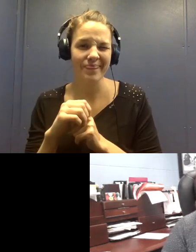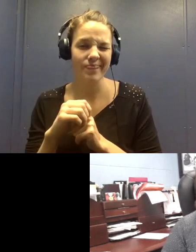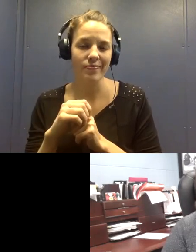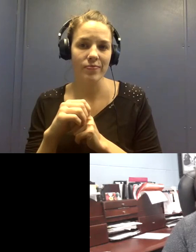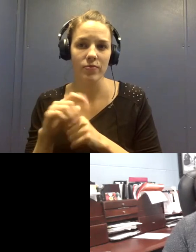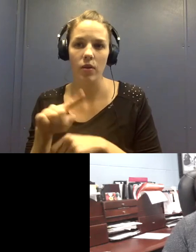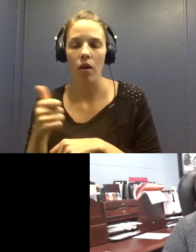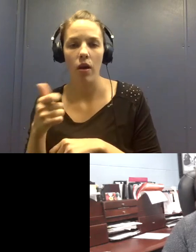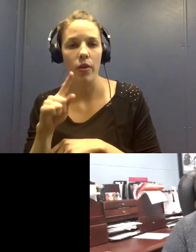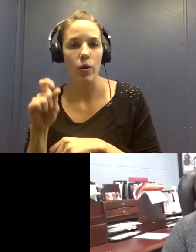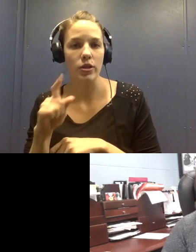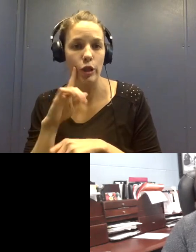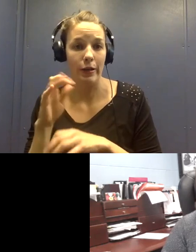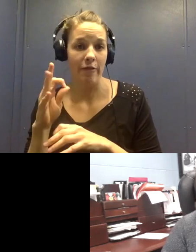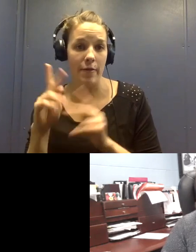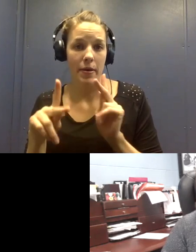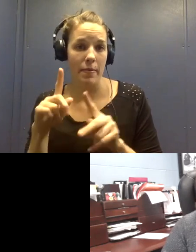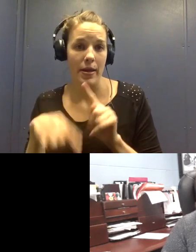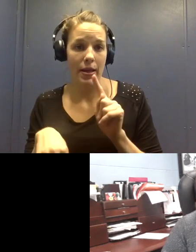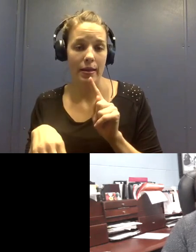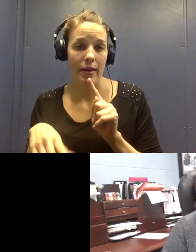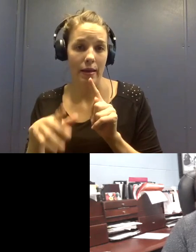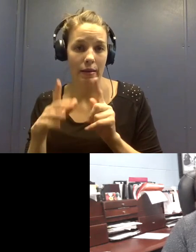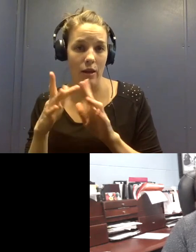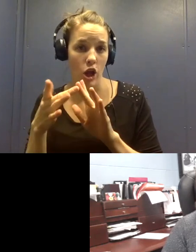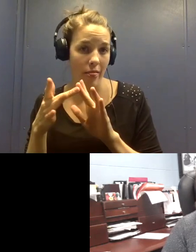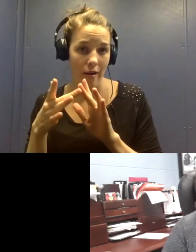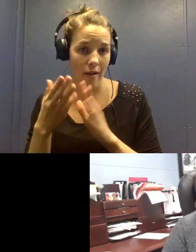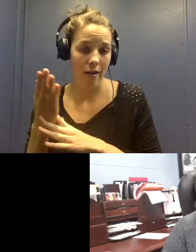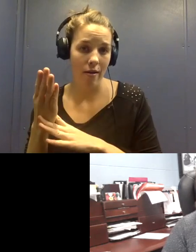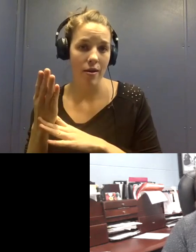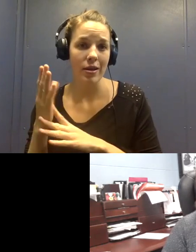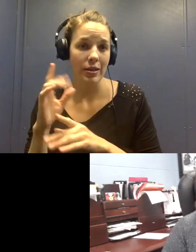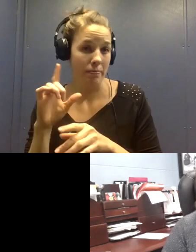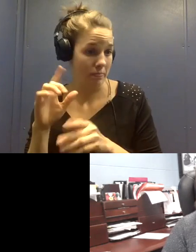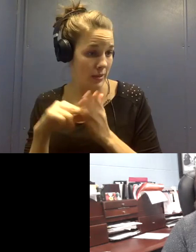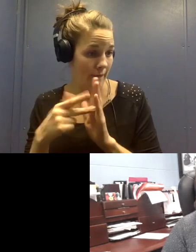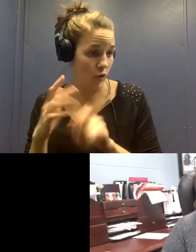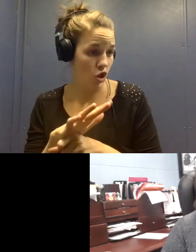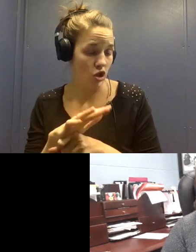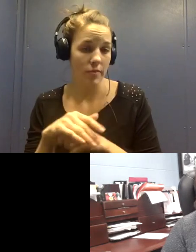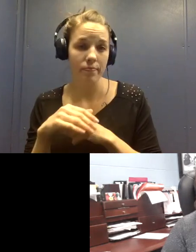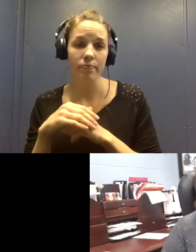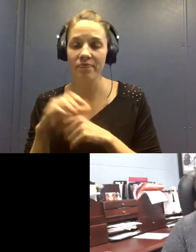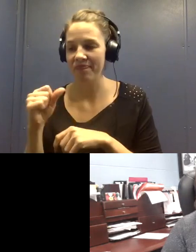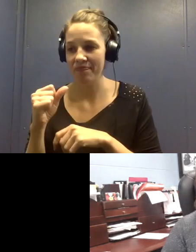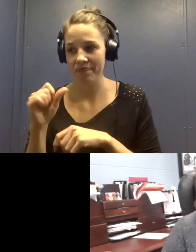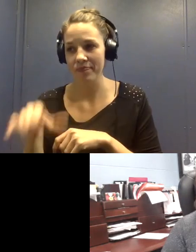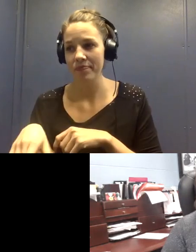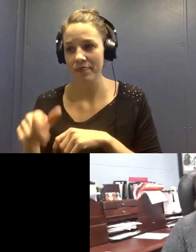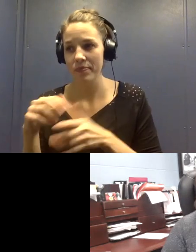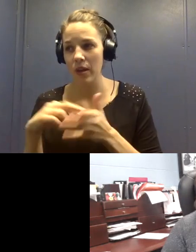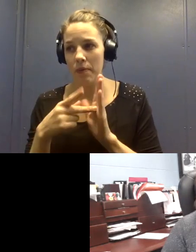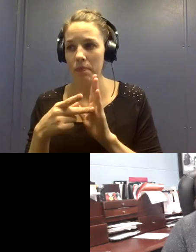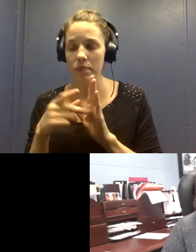Another question is, if people can't get through online, does that mean that the clinic is full? Yes, that is what it